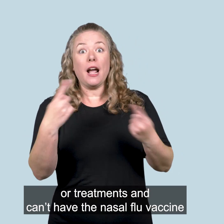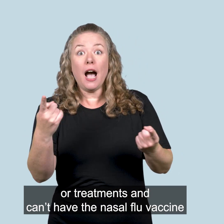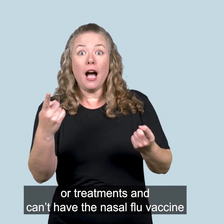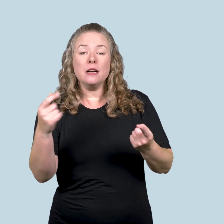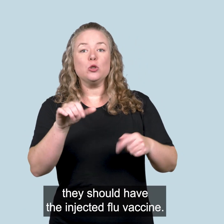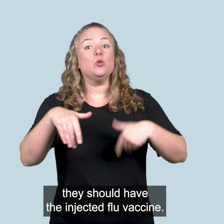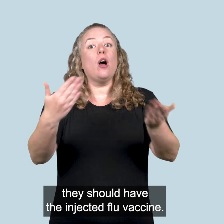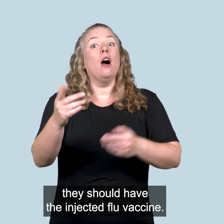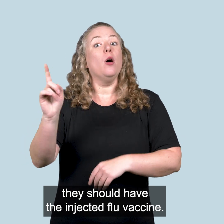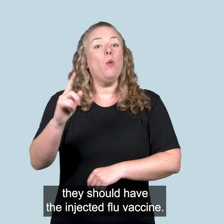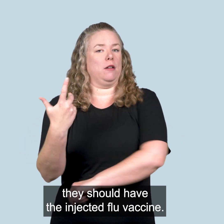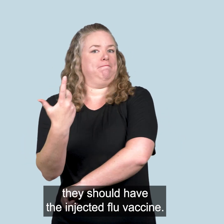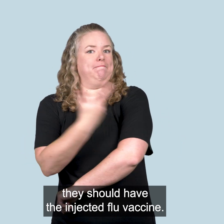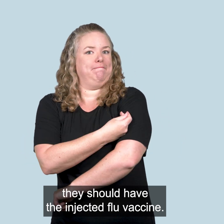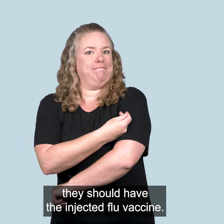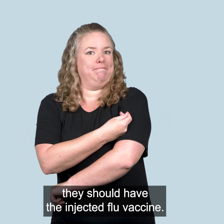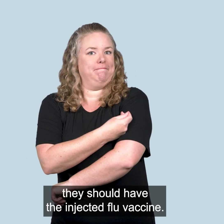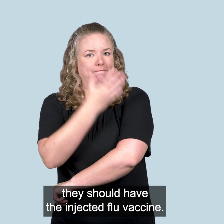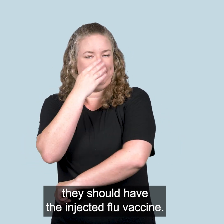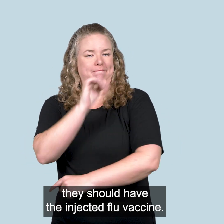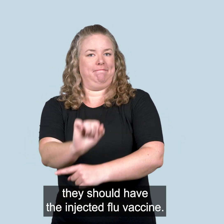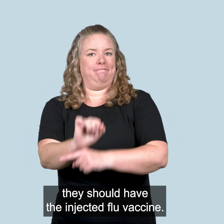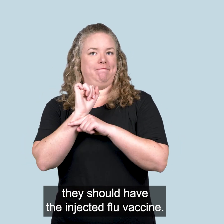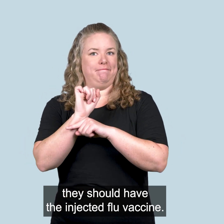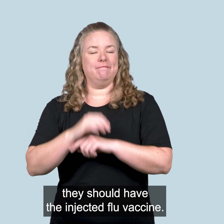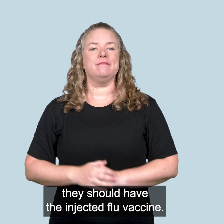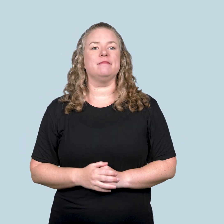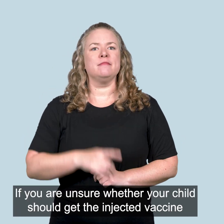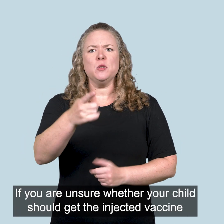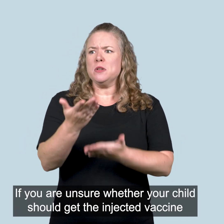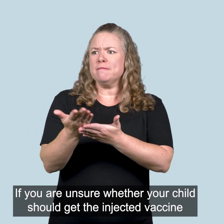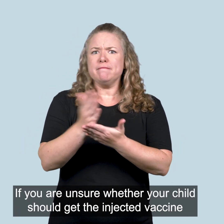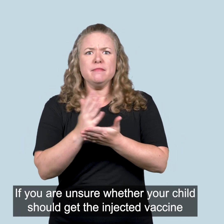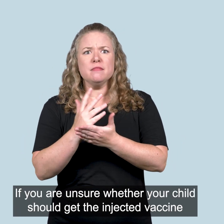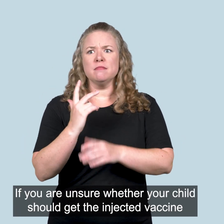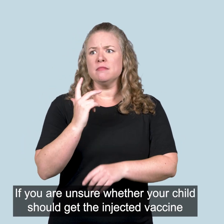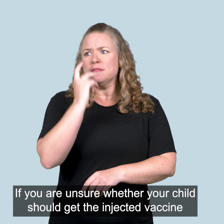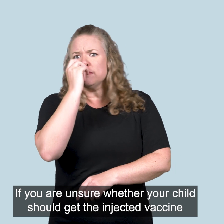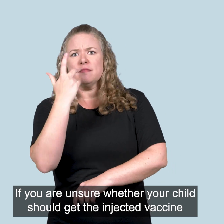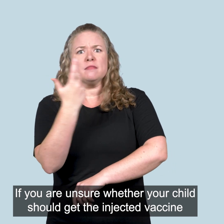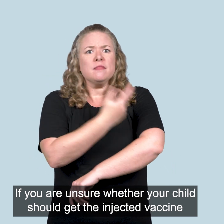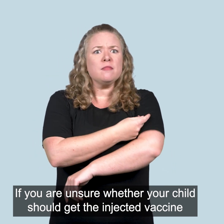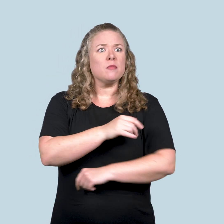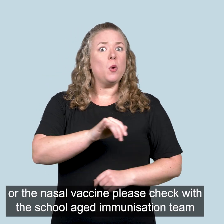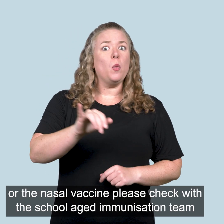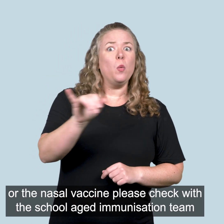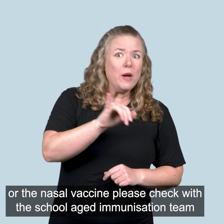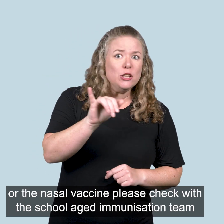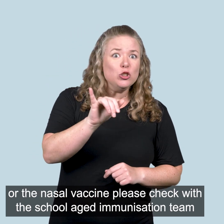flu vaccine, they should have the injected flu vaccine. If you are unsure whether your child should get the injected vaccine